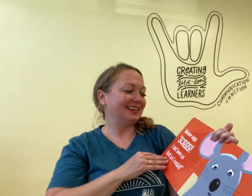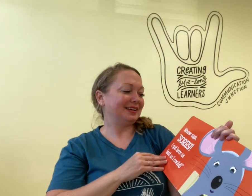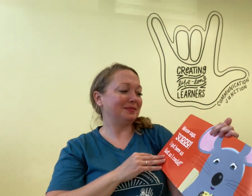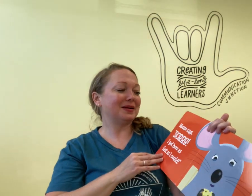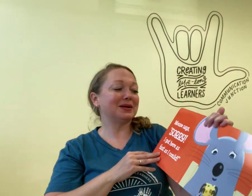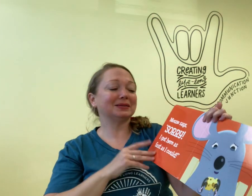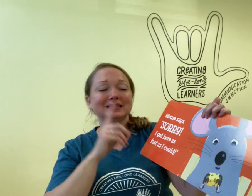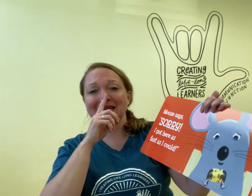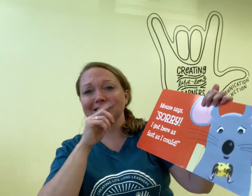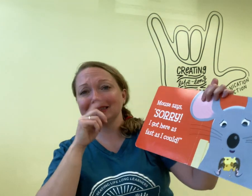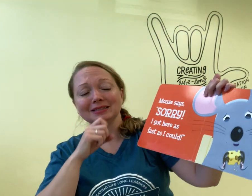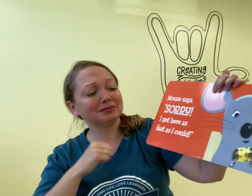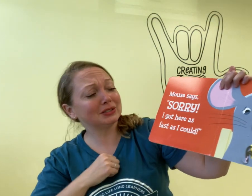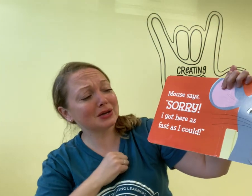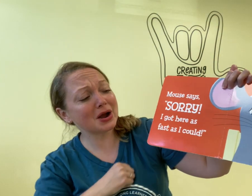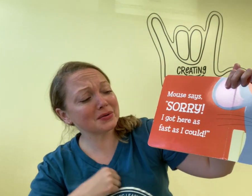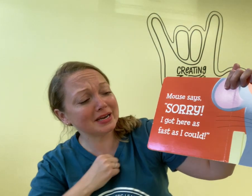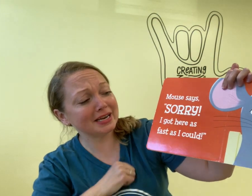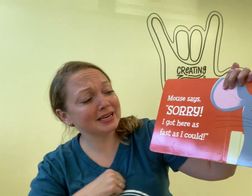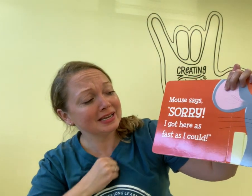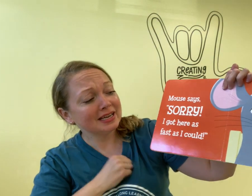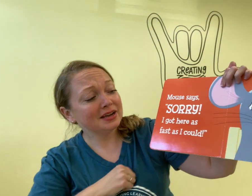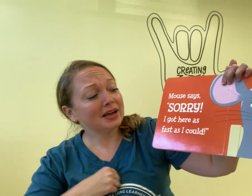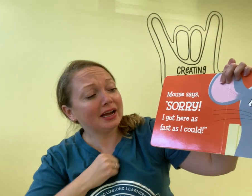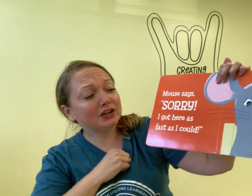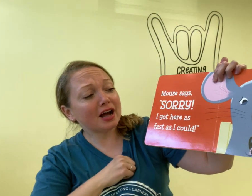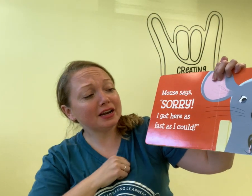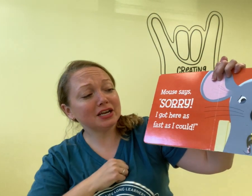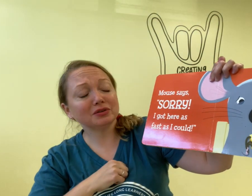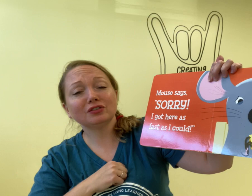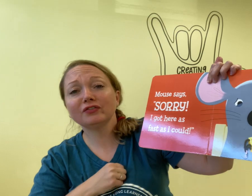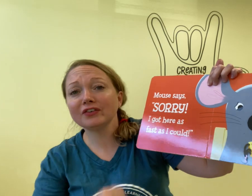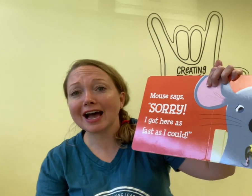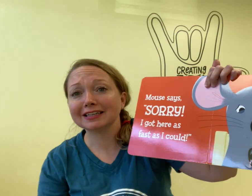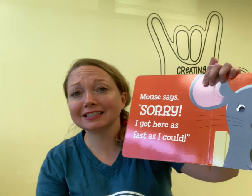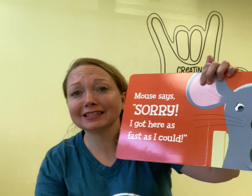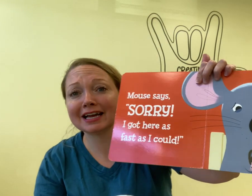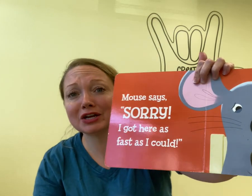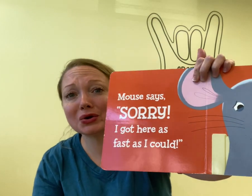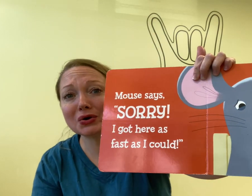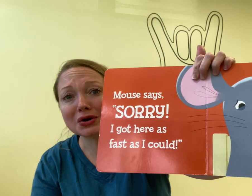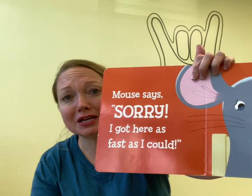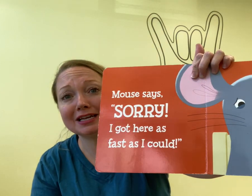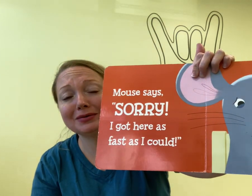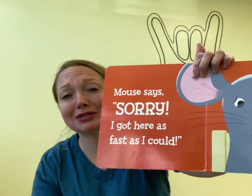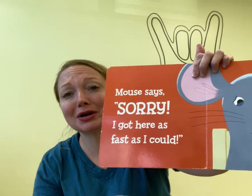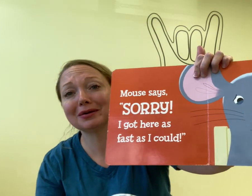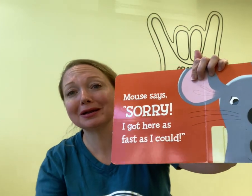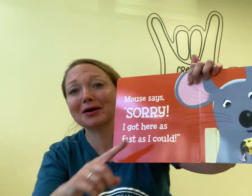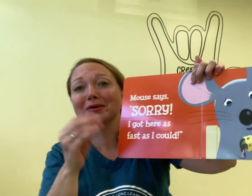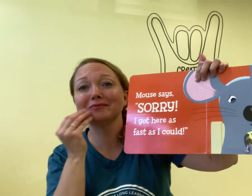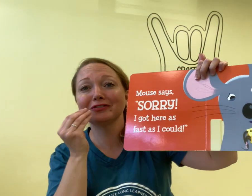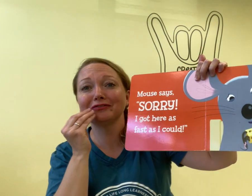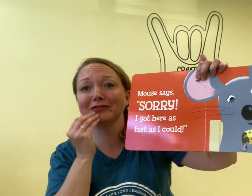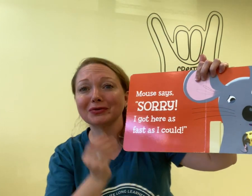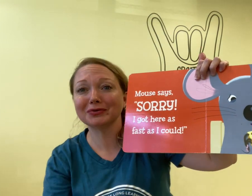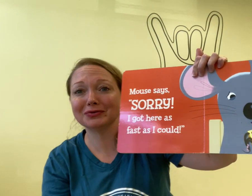And Mouse says, sorry, I got here as fast as I could. He was hurrying home for